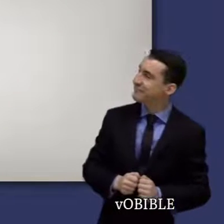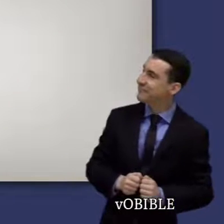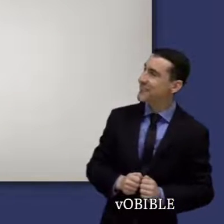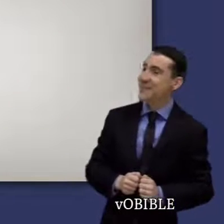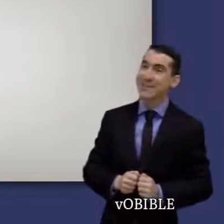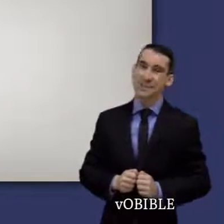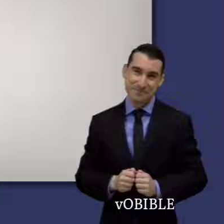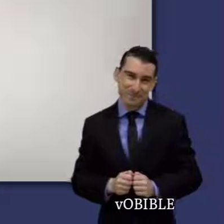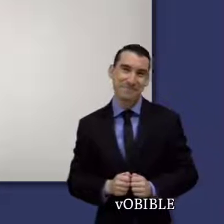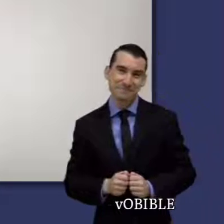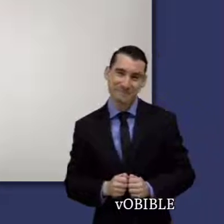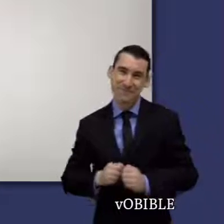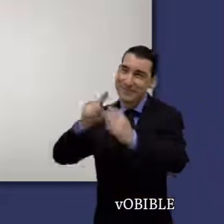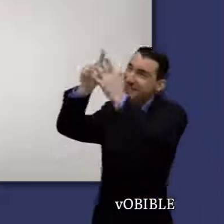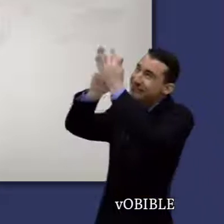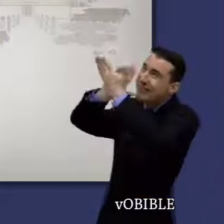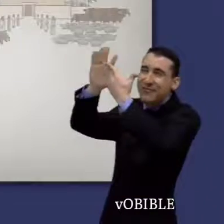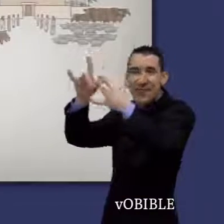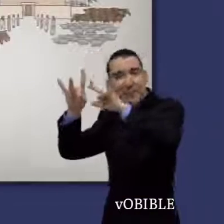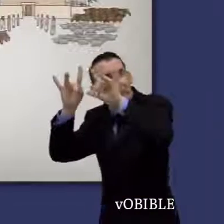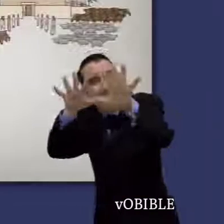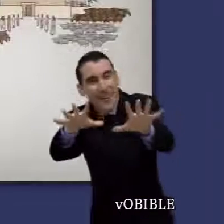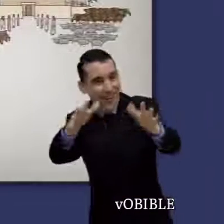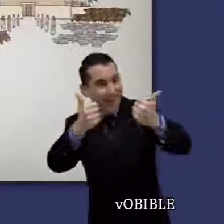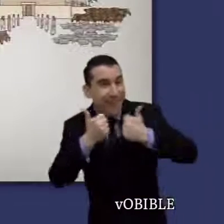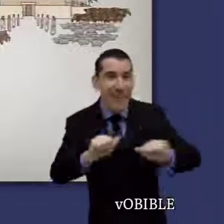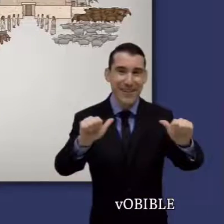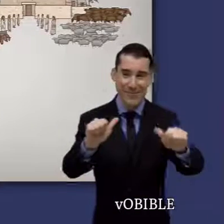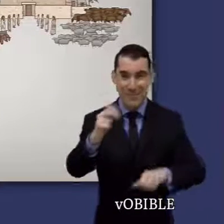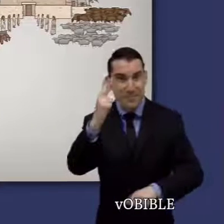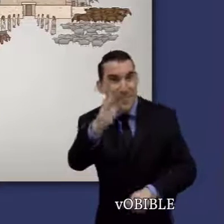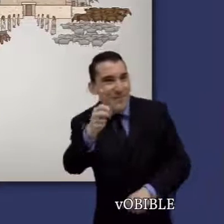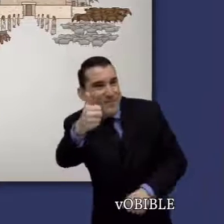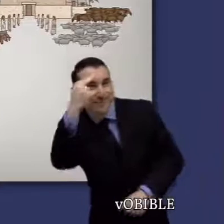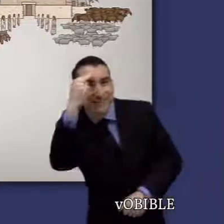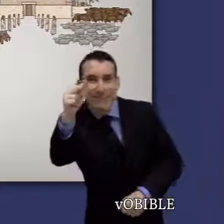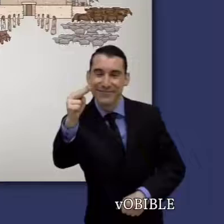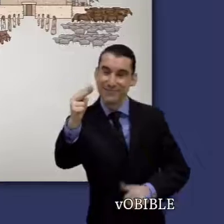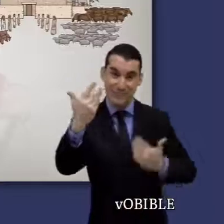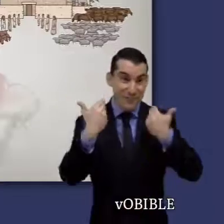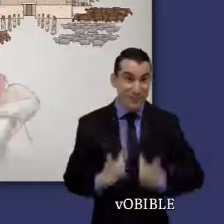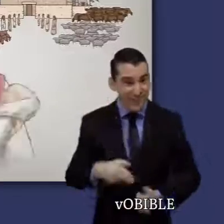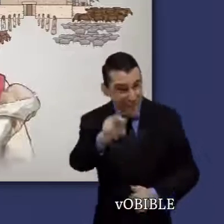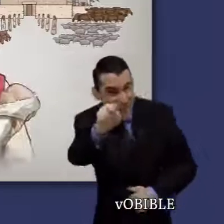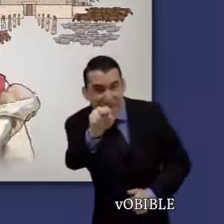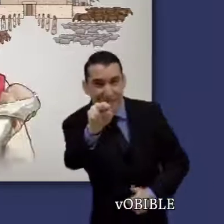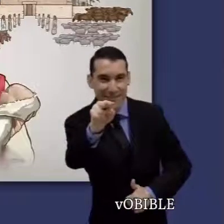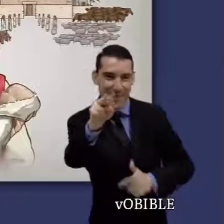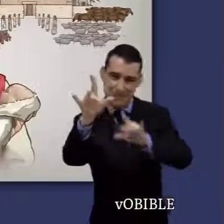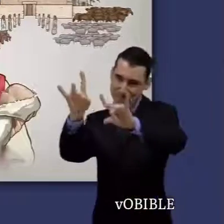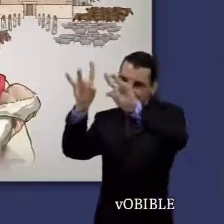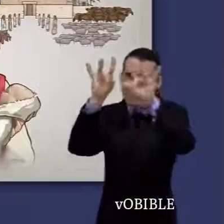Jehovah then restored Job's health and reputation, gave him double the wealth he had before, blessed him with 7